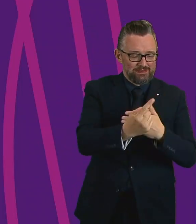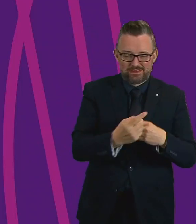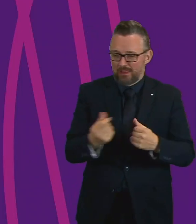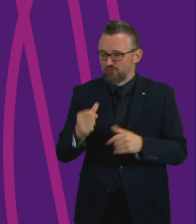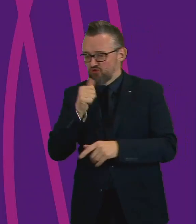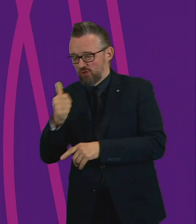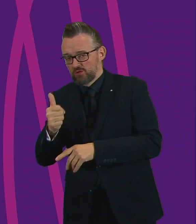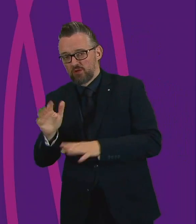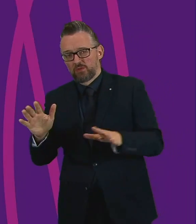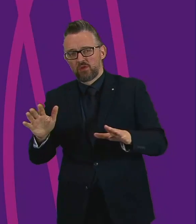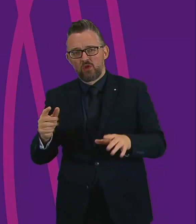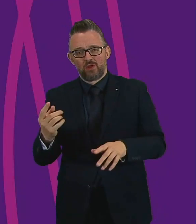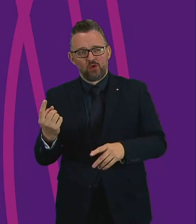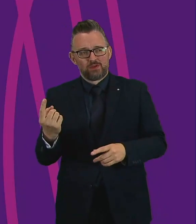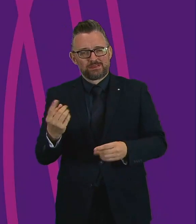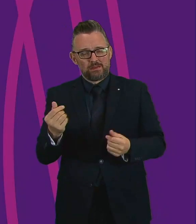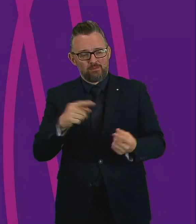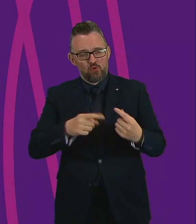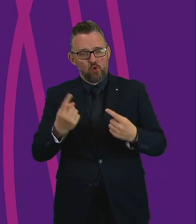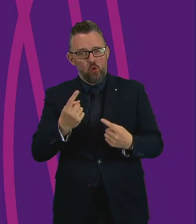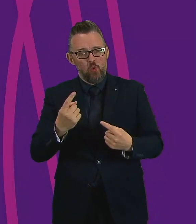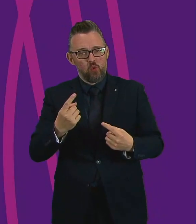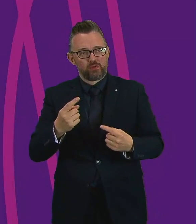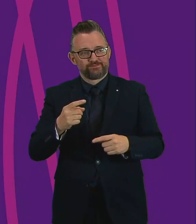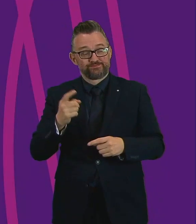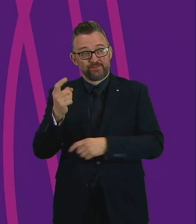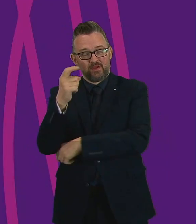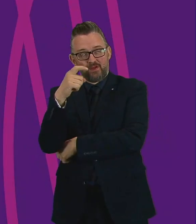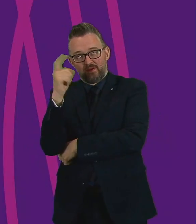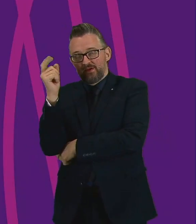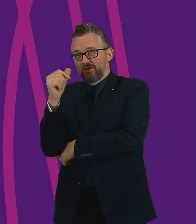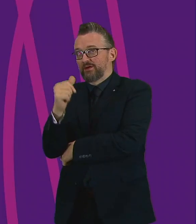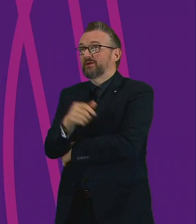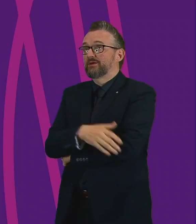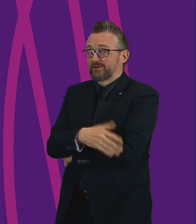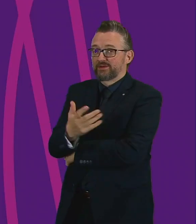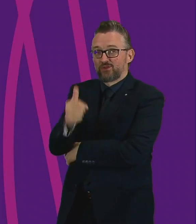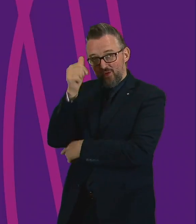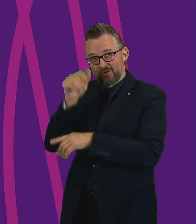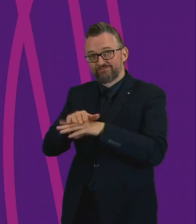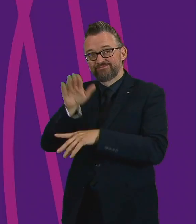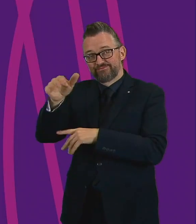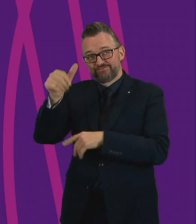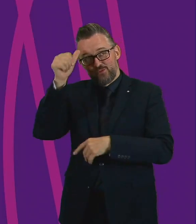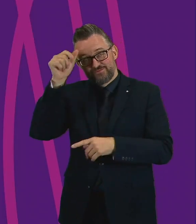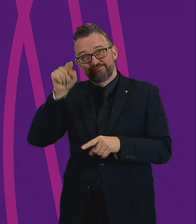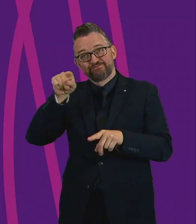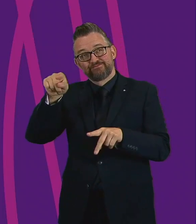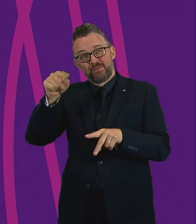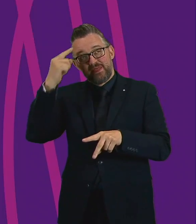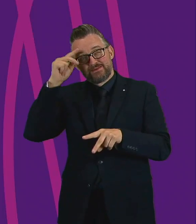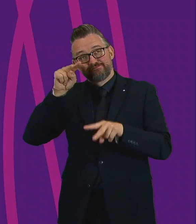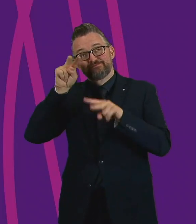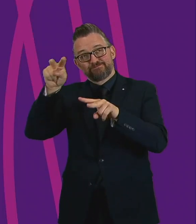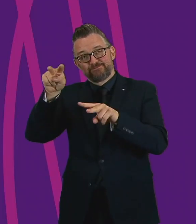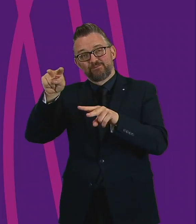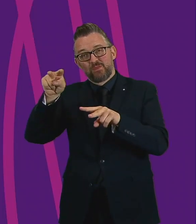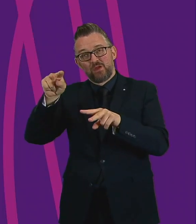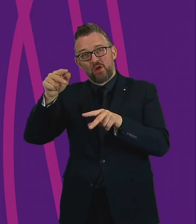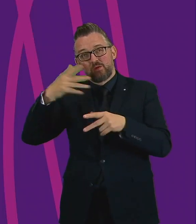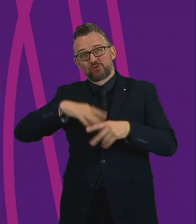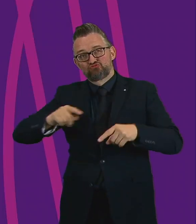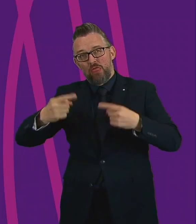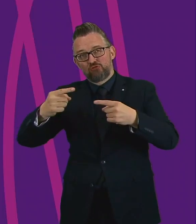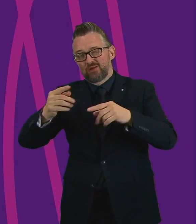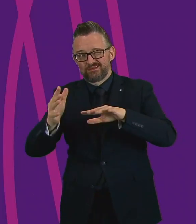between those who were trying to raise up their eyes to the challenges that are ahead of us. The new ideas, I think, are required